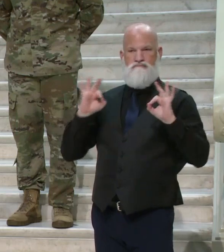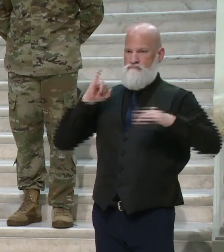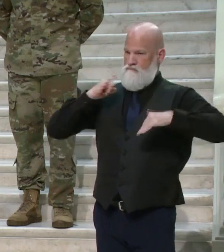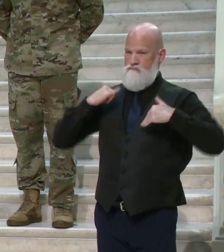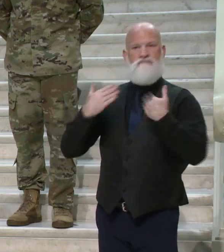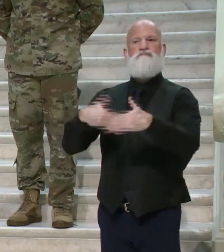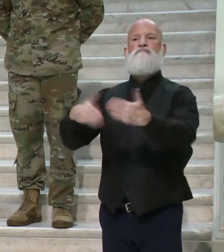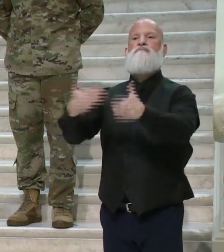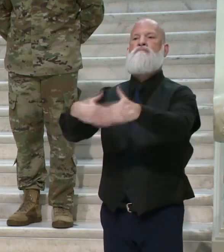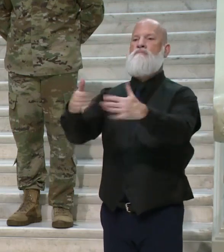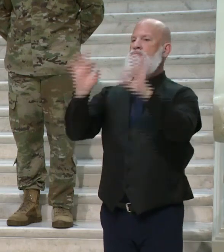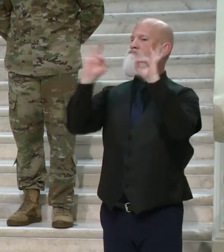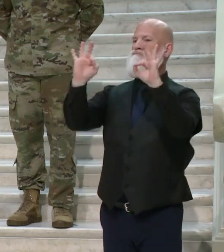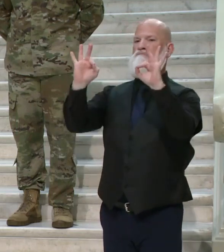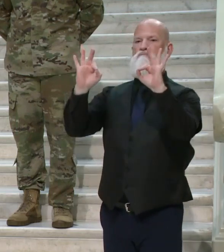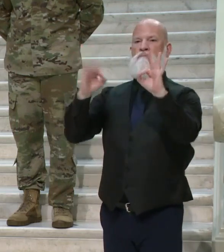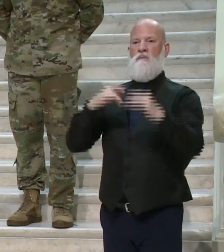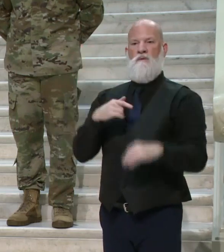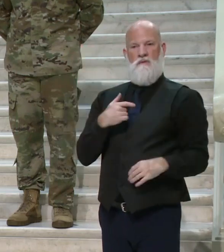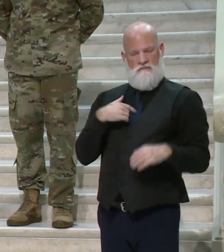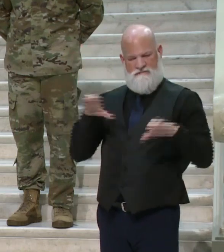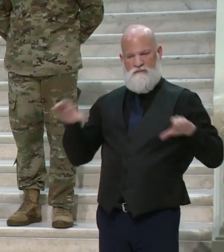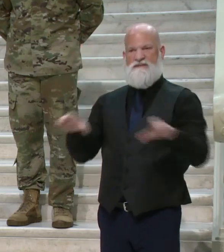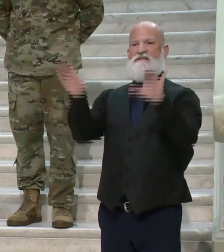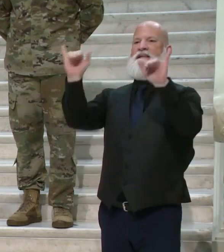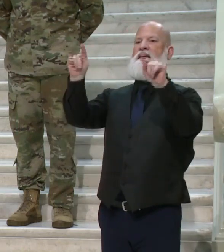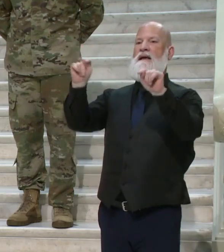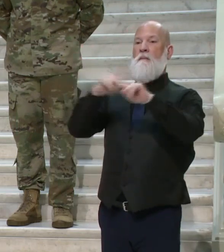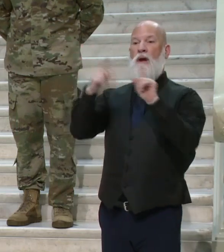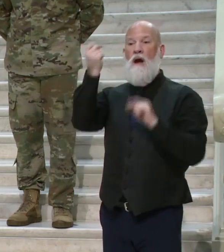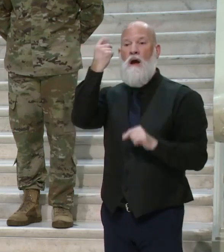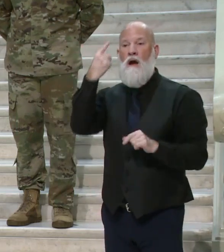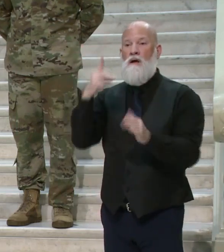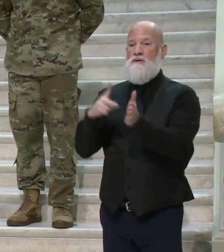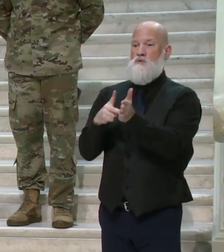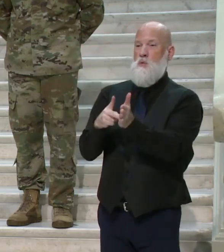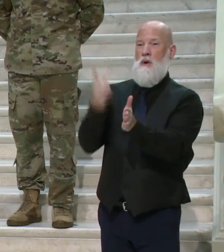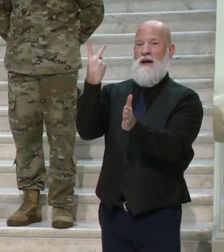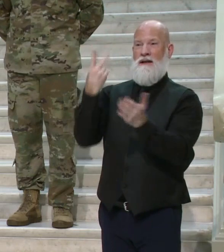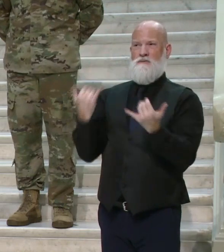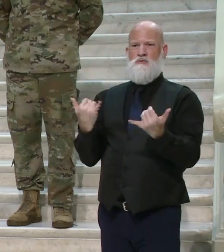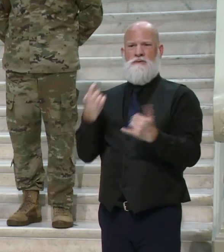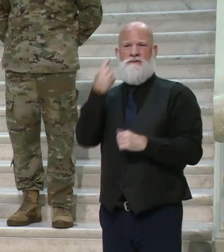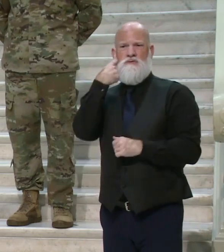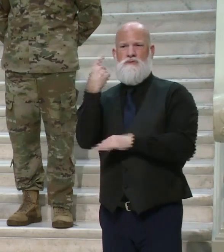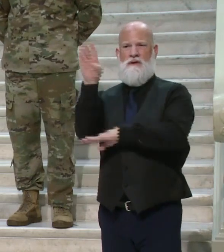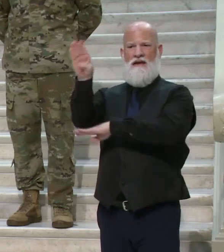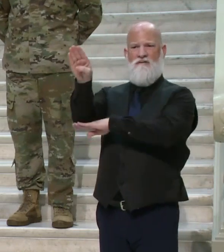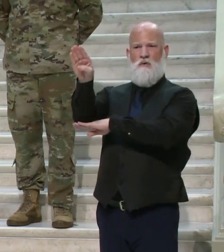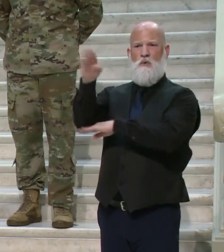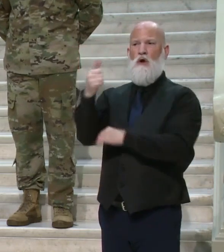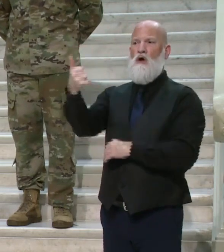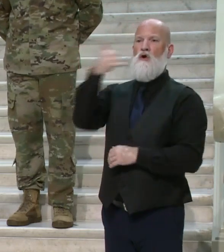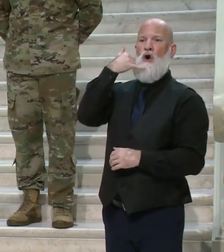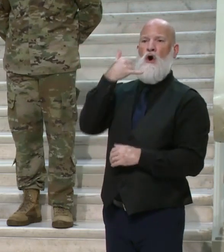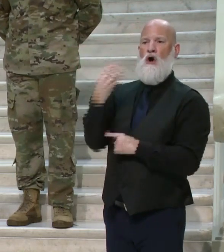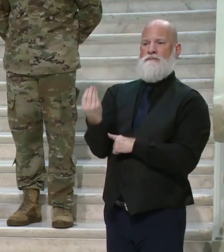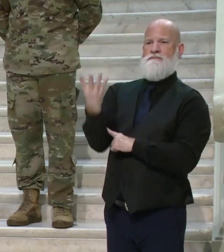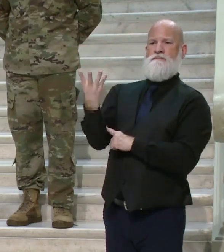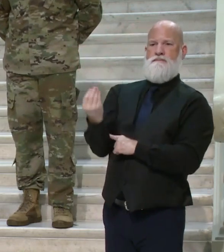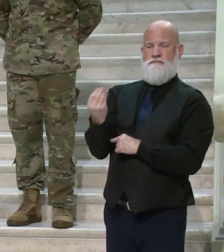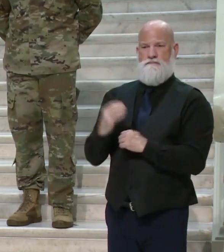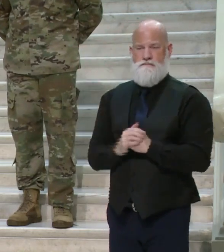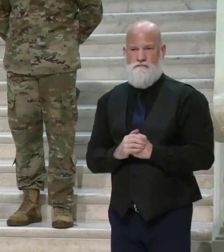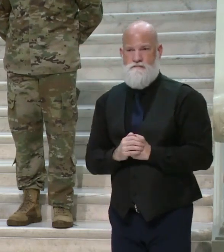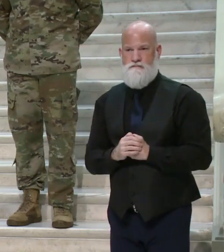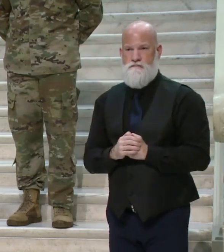just before, well, I guess it was twice today on I guess it was the afternoon call. I mean,